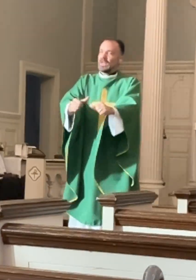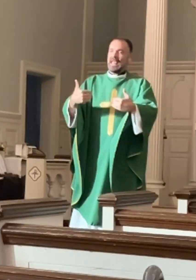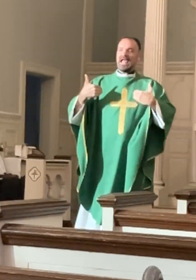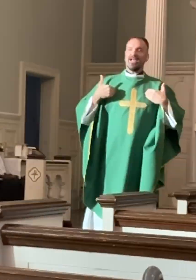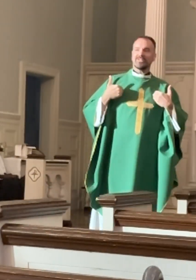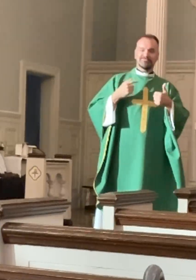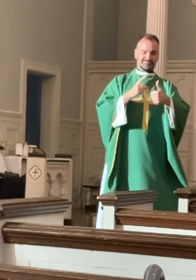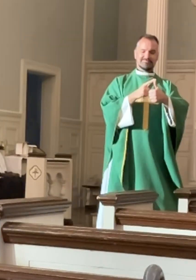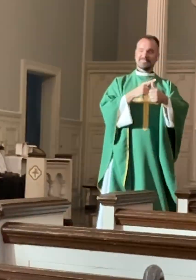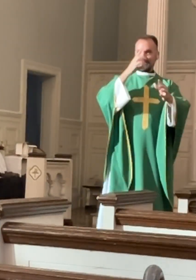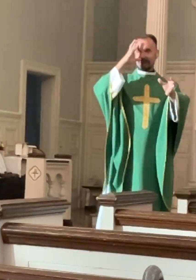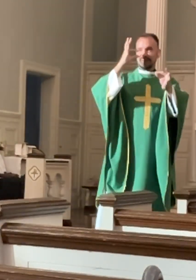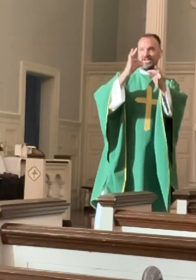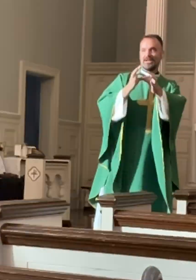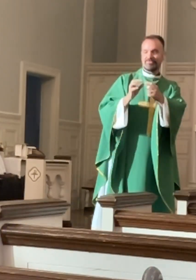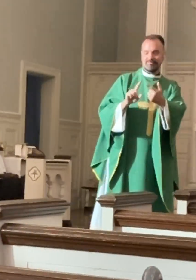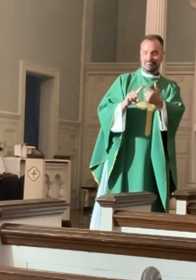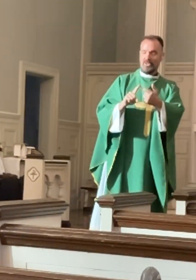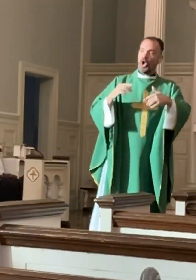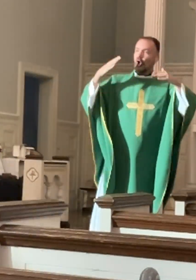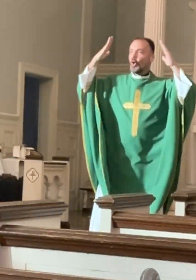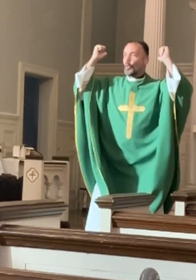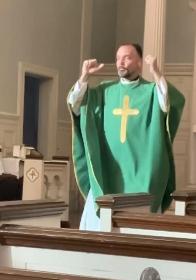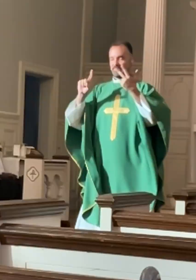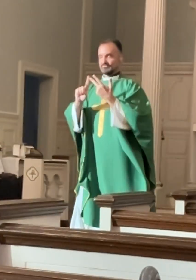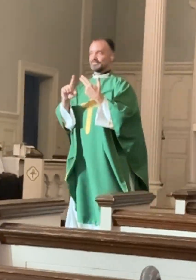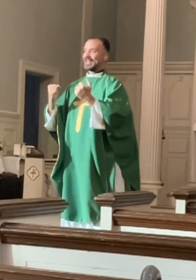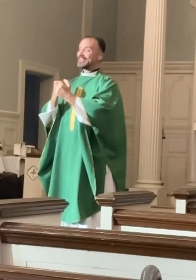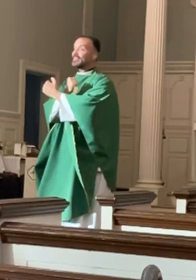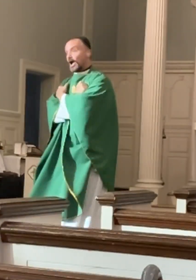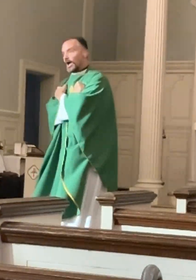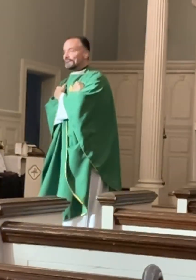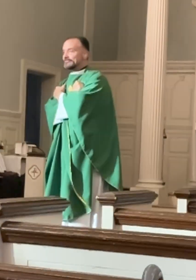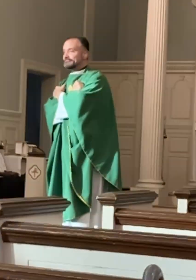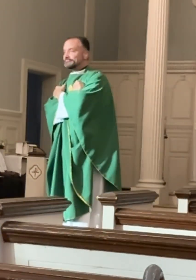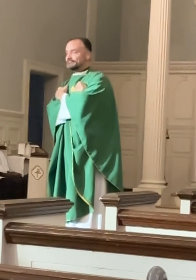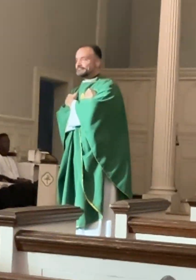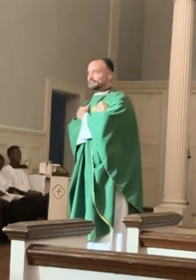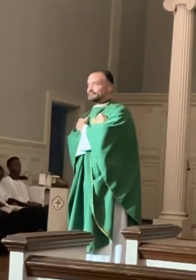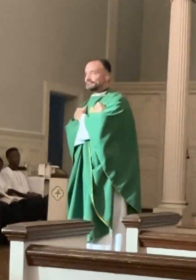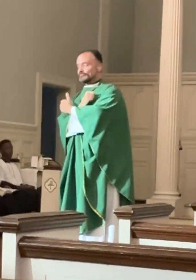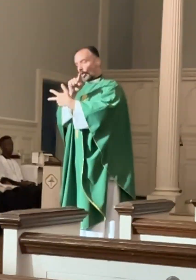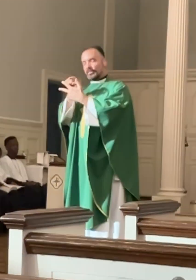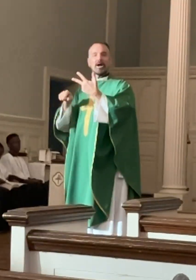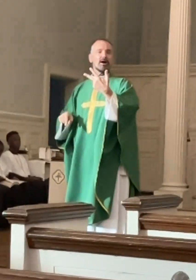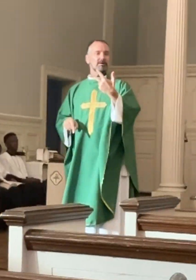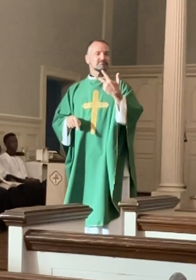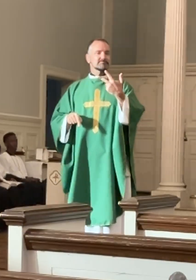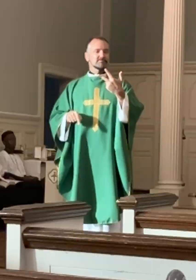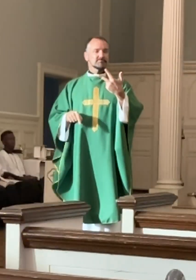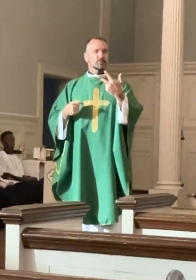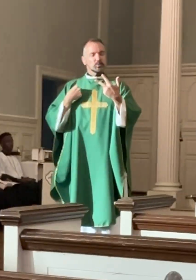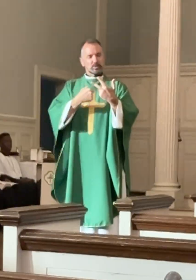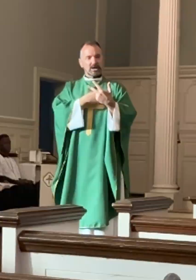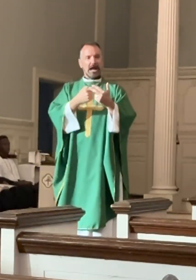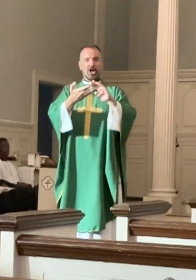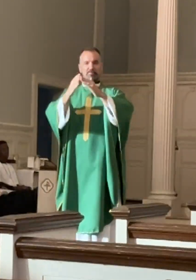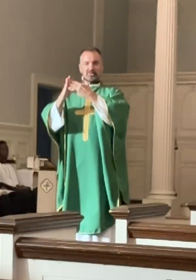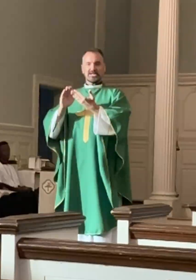bazaar or a payment, if not, things that we have that we will be using to build our